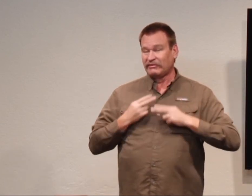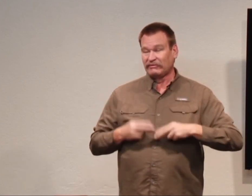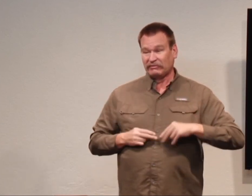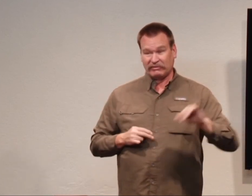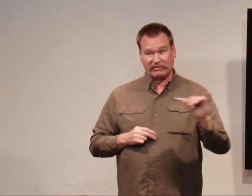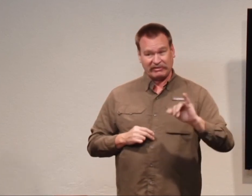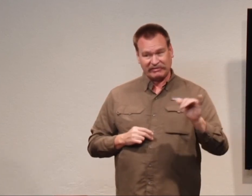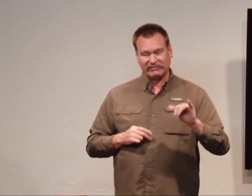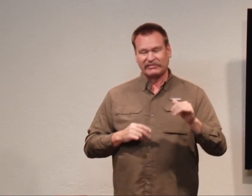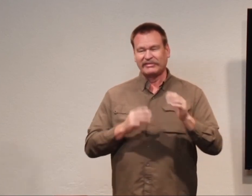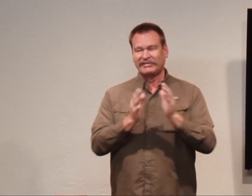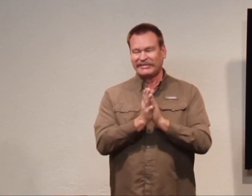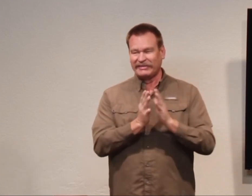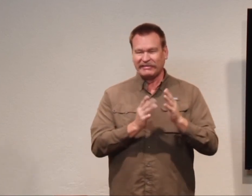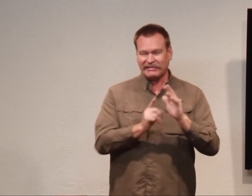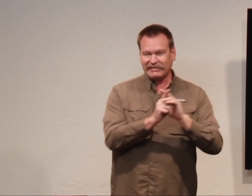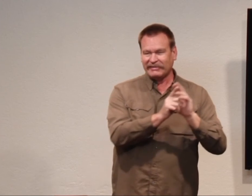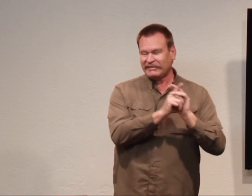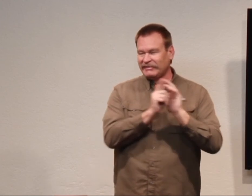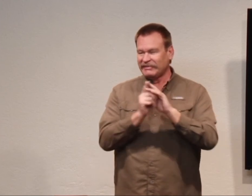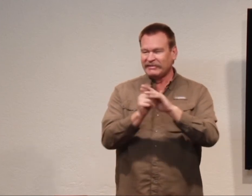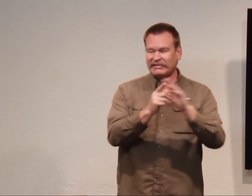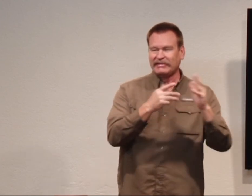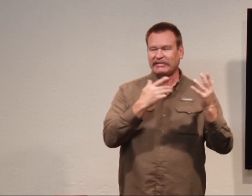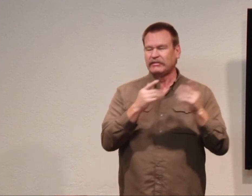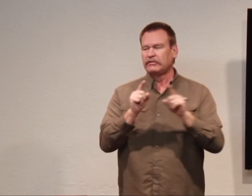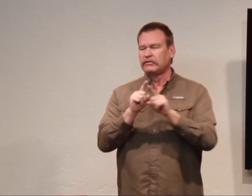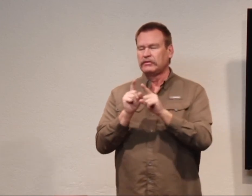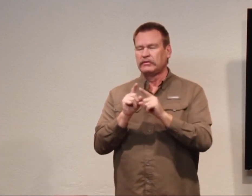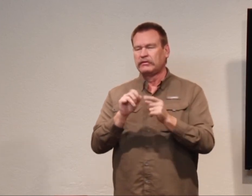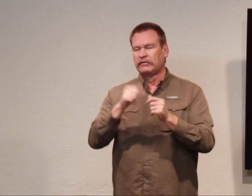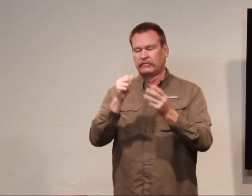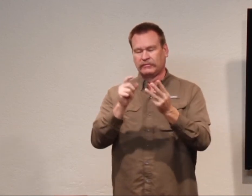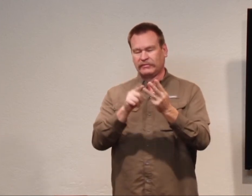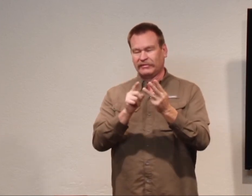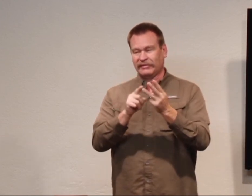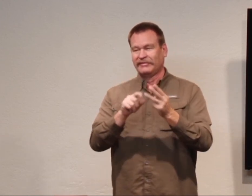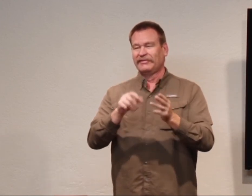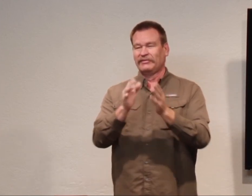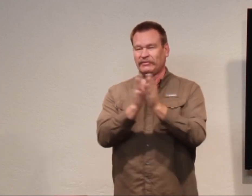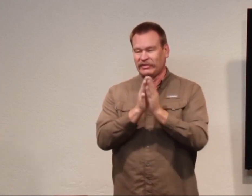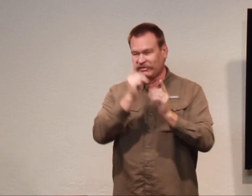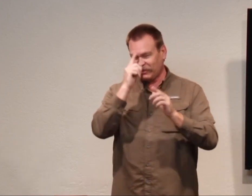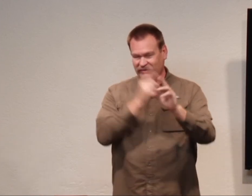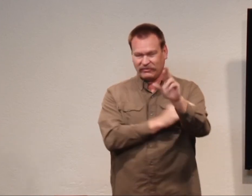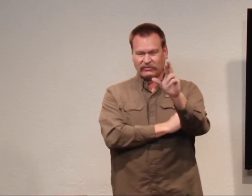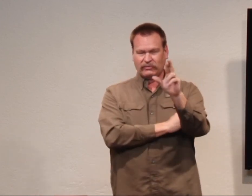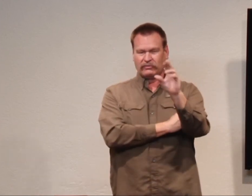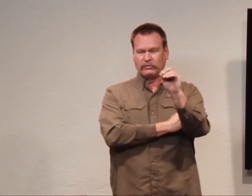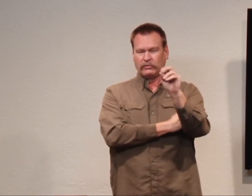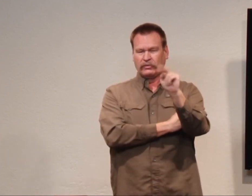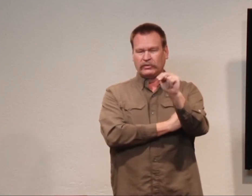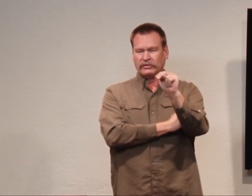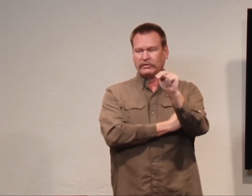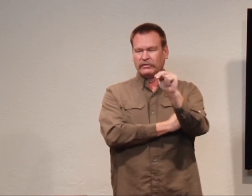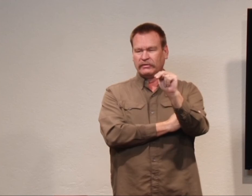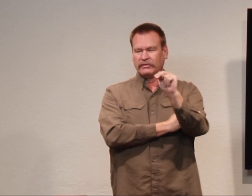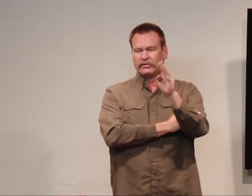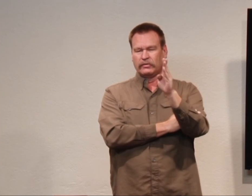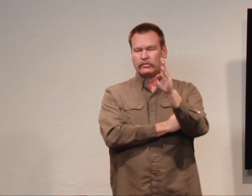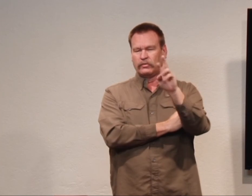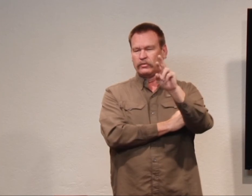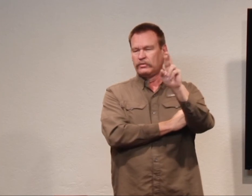Lori, as well. She also has some health issues that have popped up, and she's trying to care for Carrie. And also, I ask you that you would pray